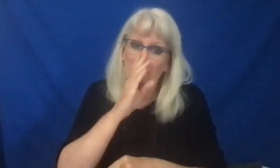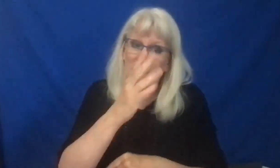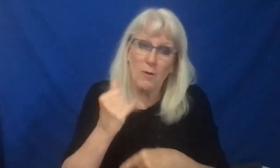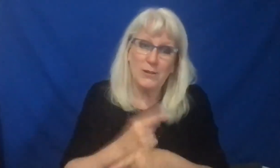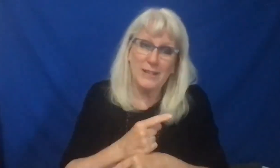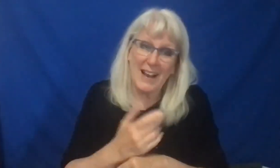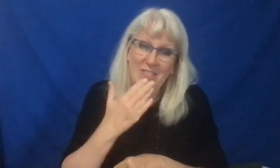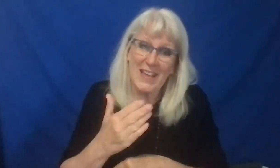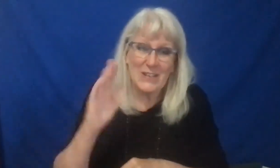much.